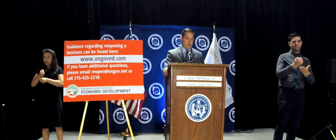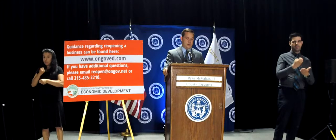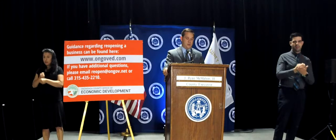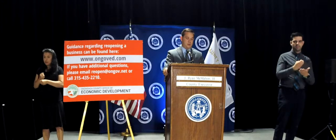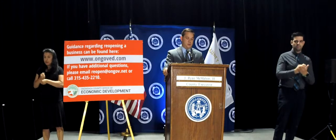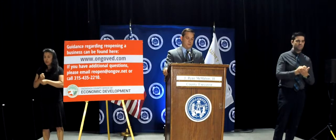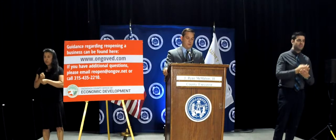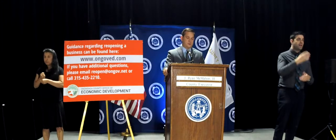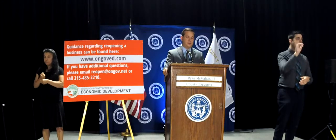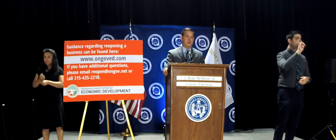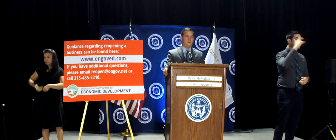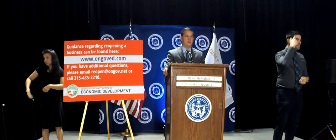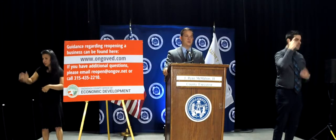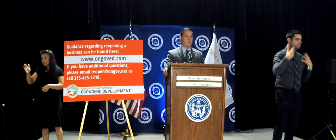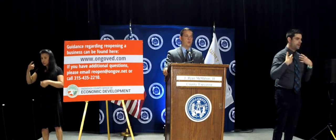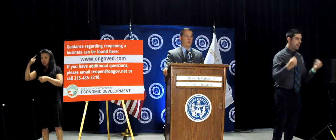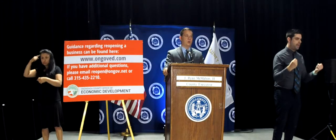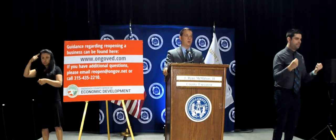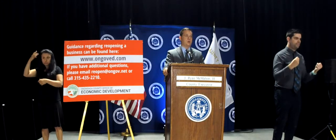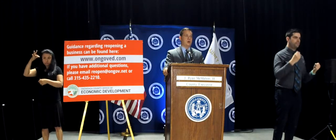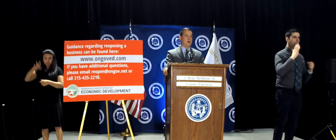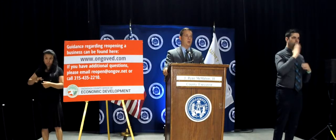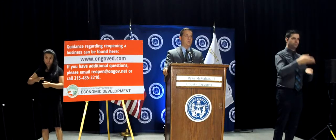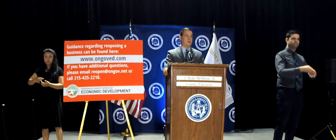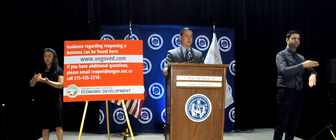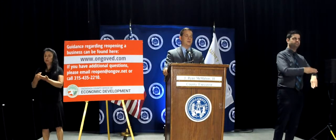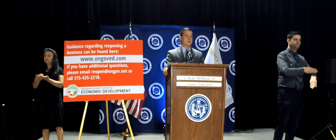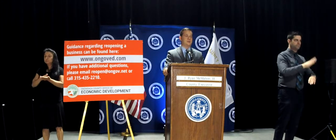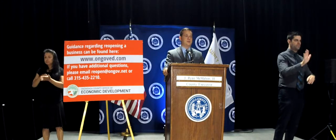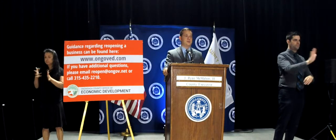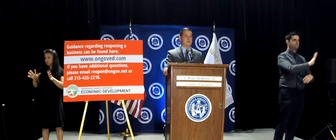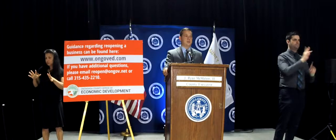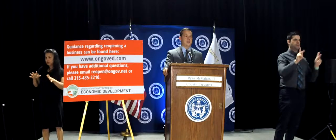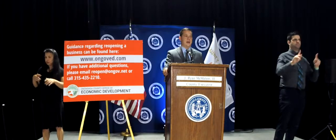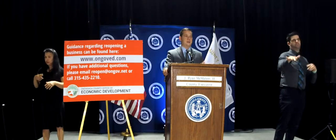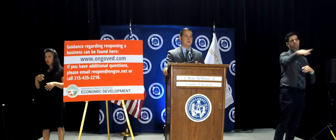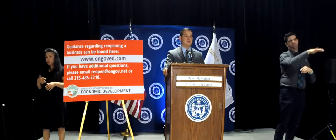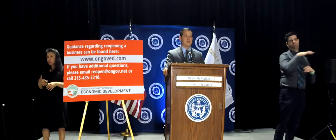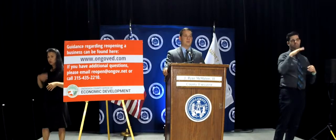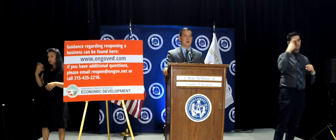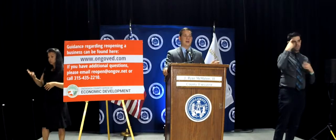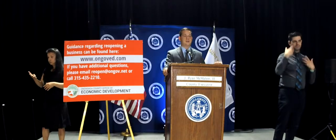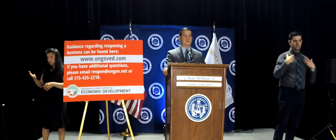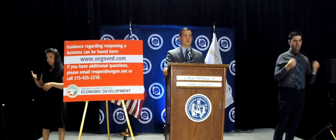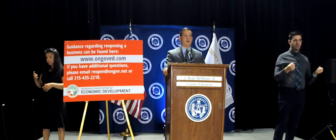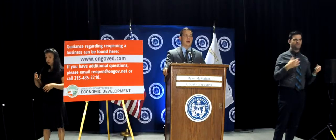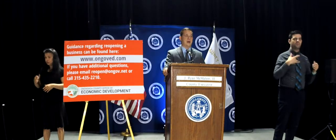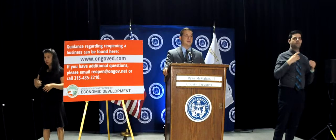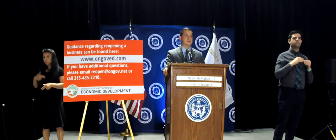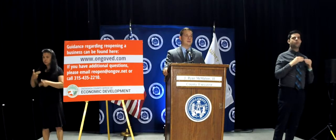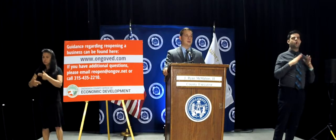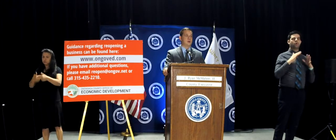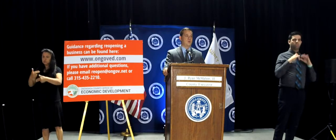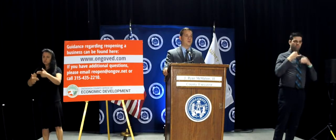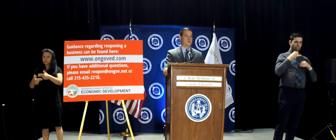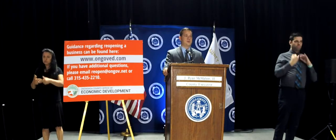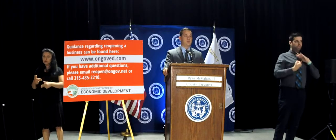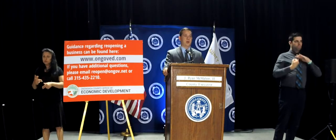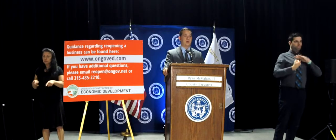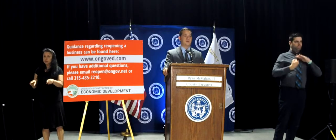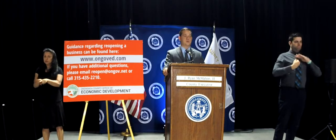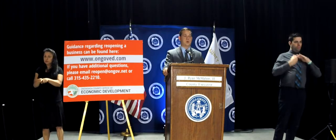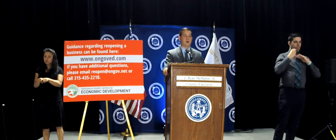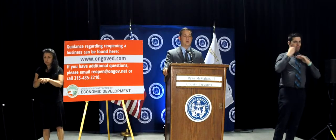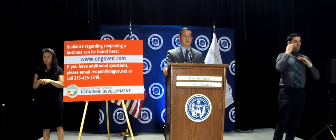smart. And for us to get into phase 4, we need to continue to see the data stabilize the way it has, hopefully see